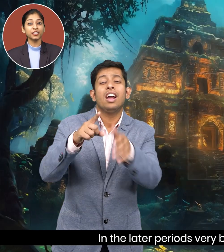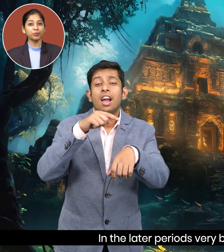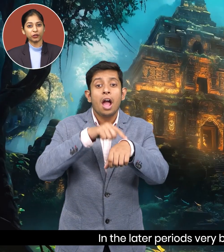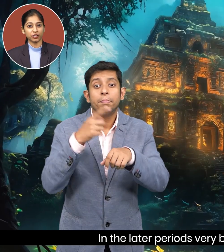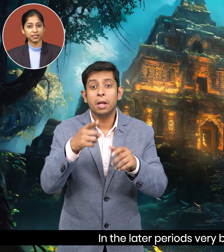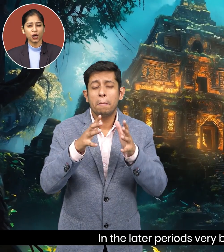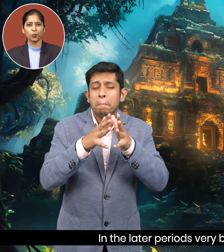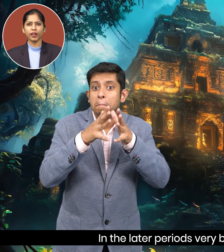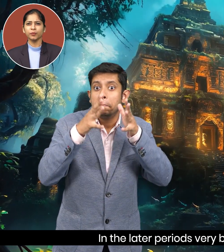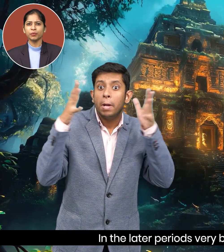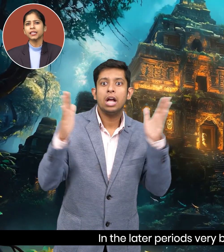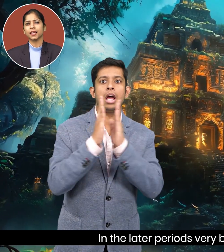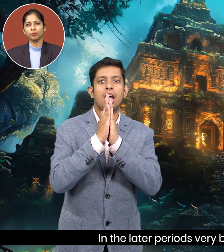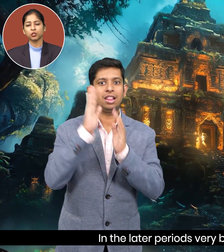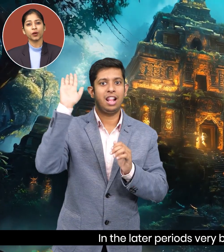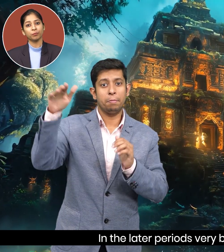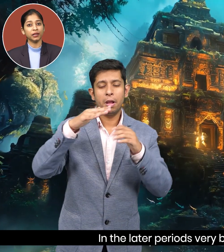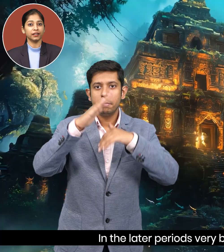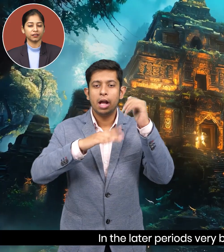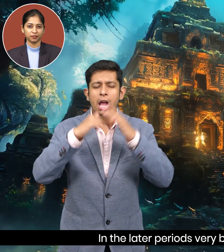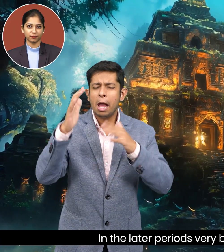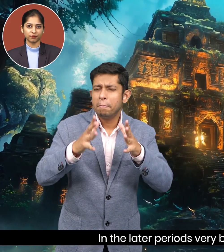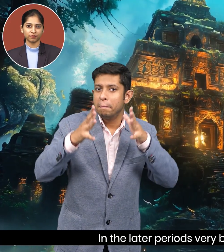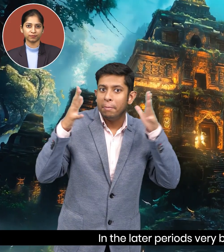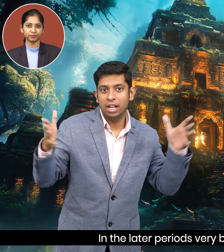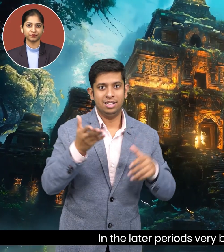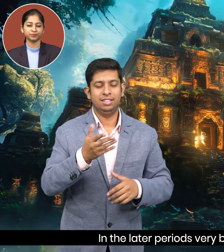In the later periods, very big temples were built.